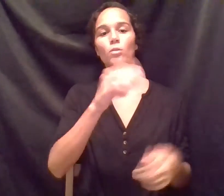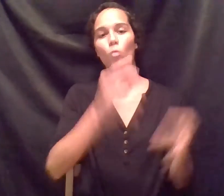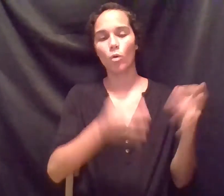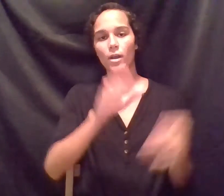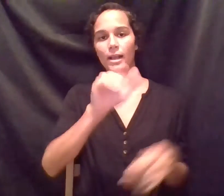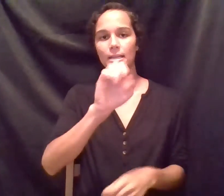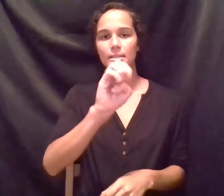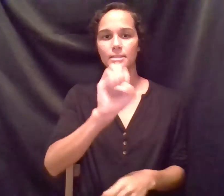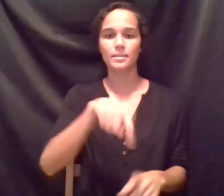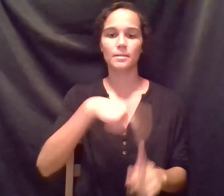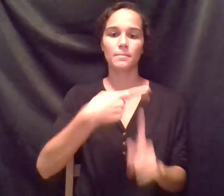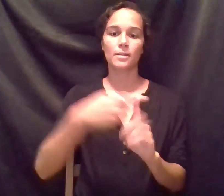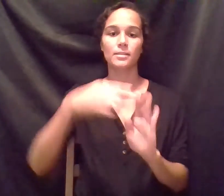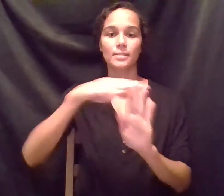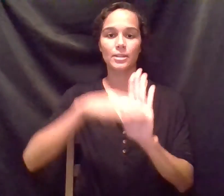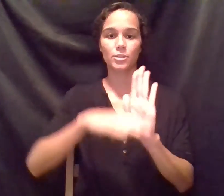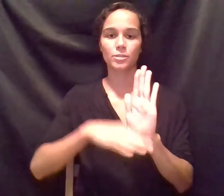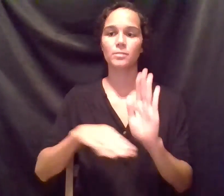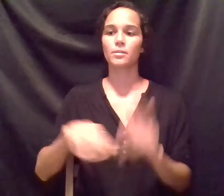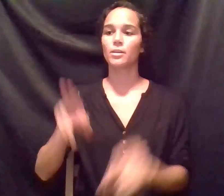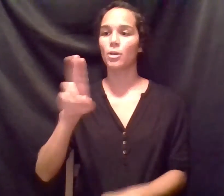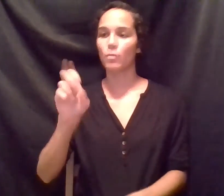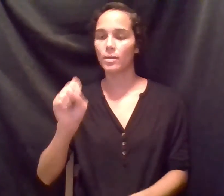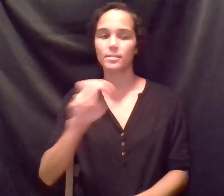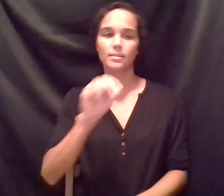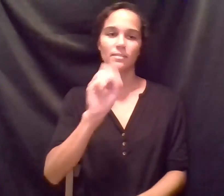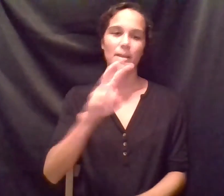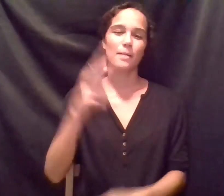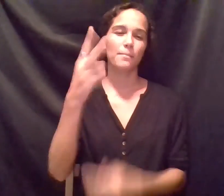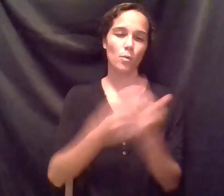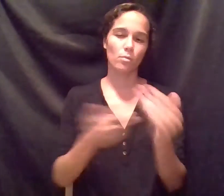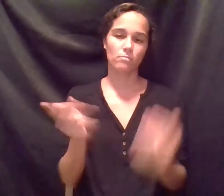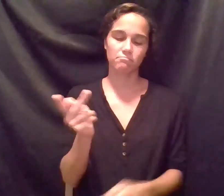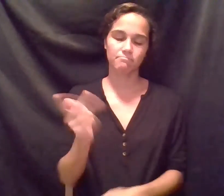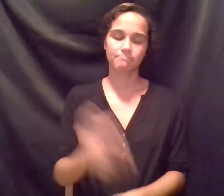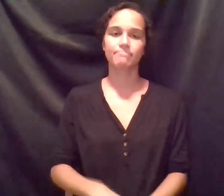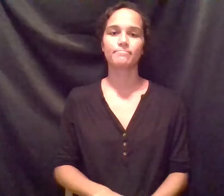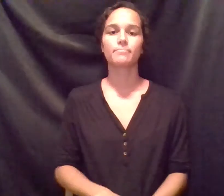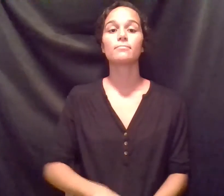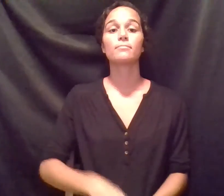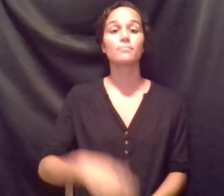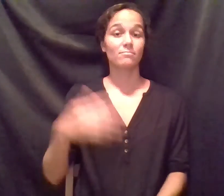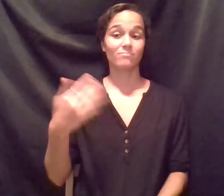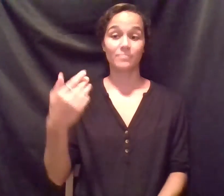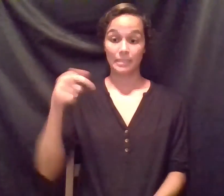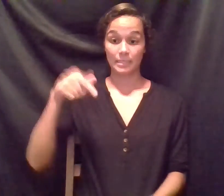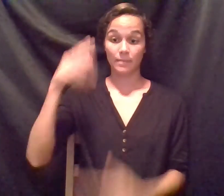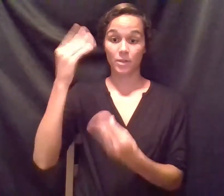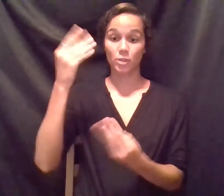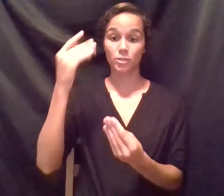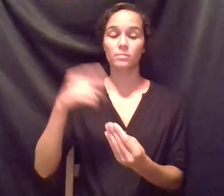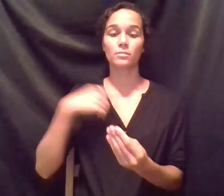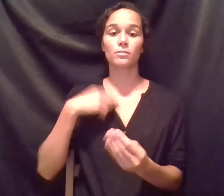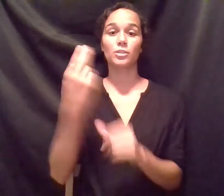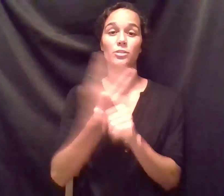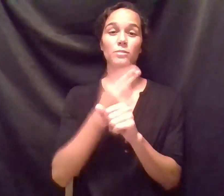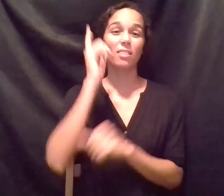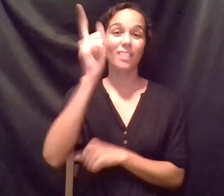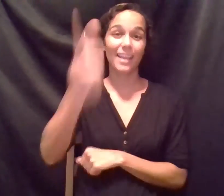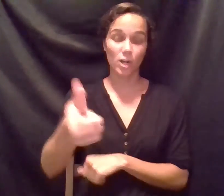This is something you can take to the bank, you can look up, you can watch this later. I'm giving you citations. Filming police. In the state